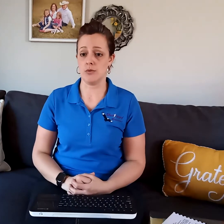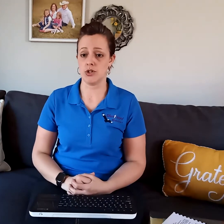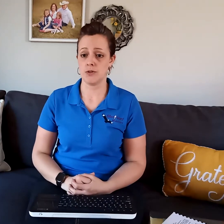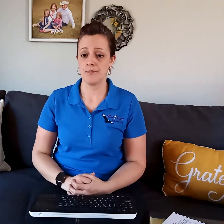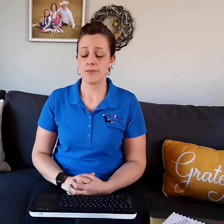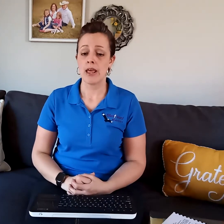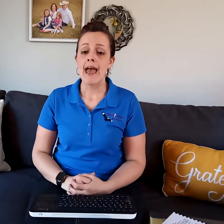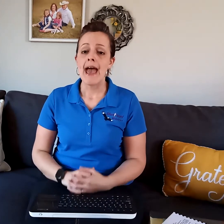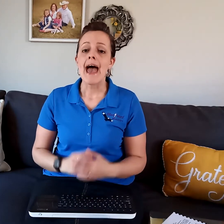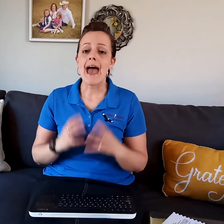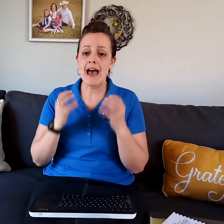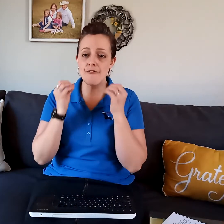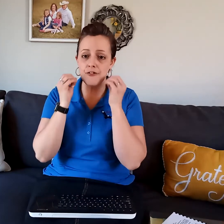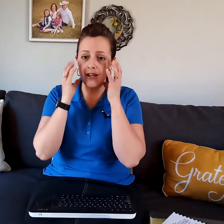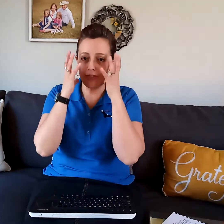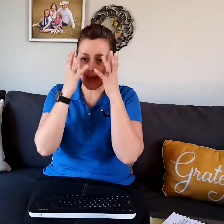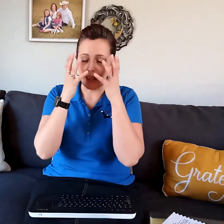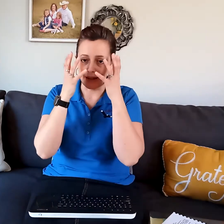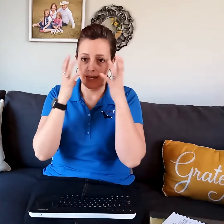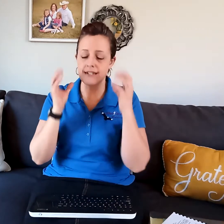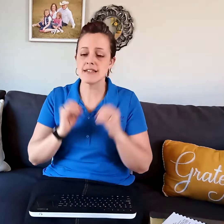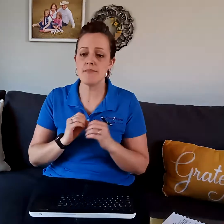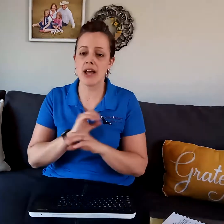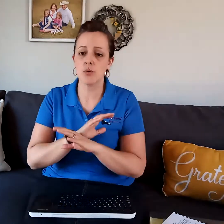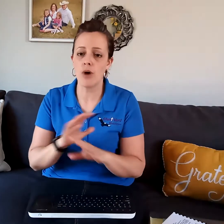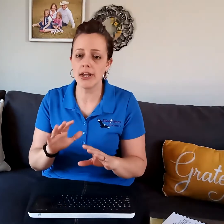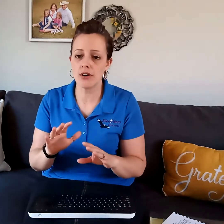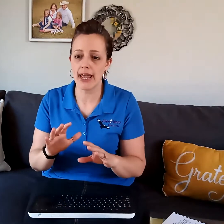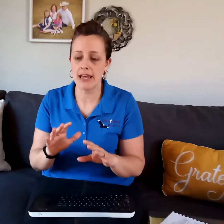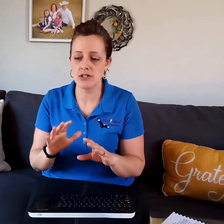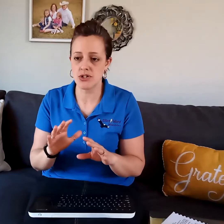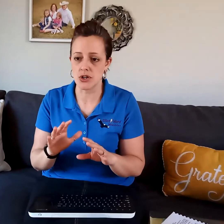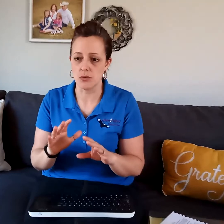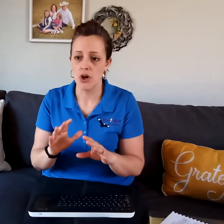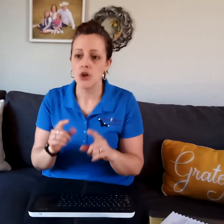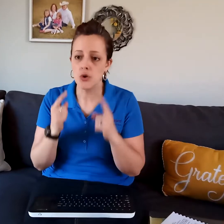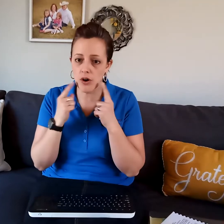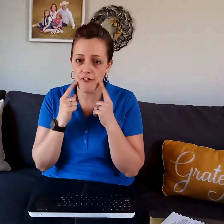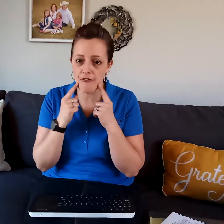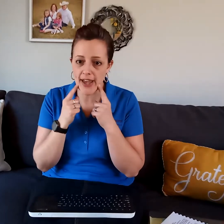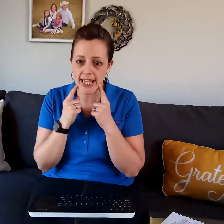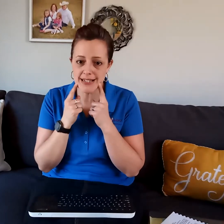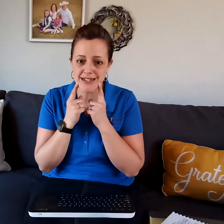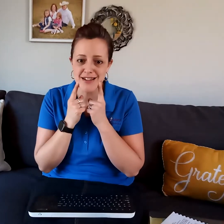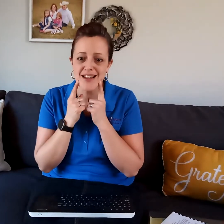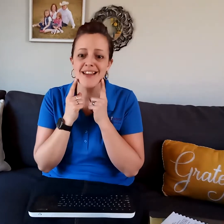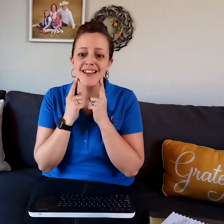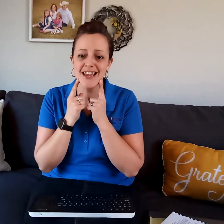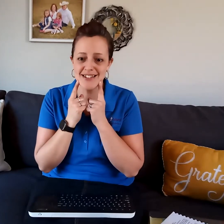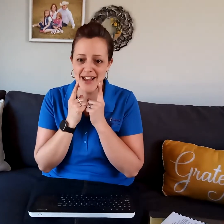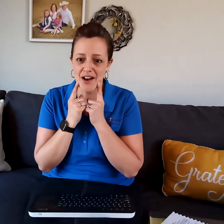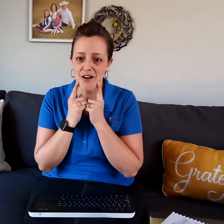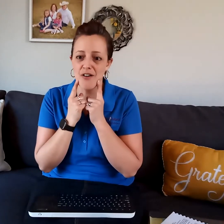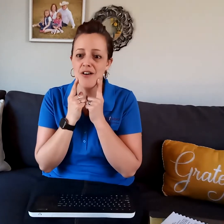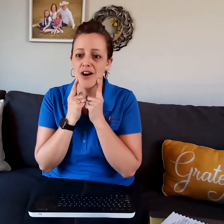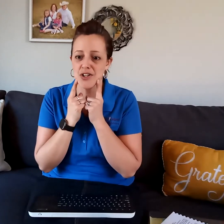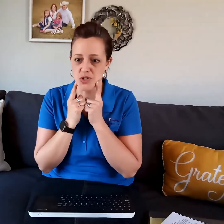language. Everything. It doesn't matter what your hands do. Your face can tell a